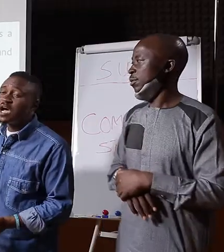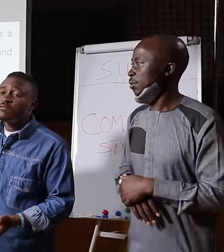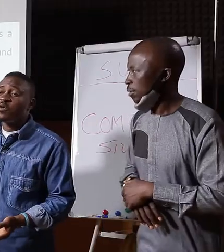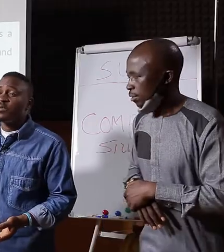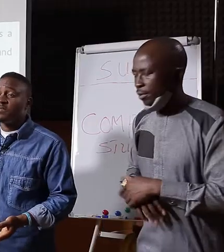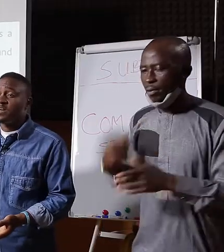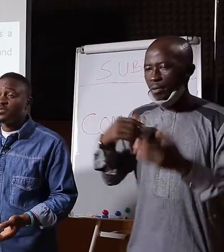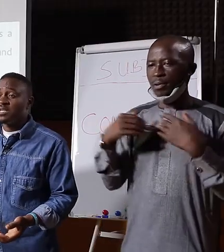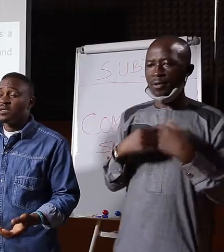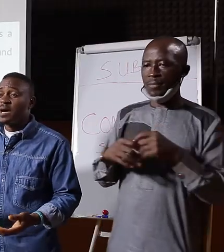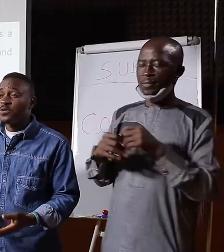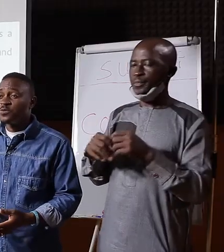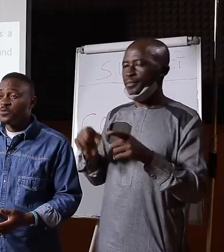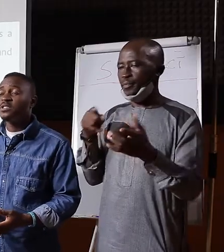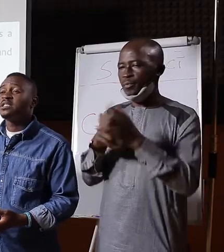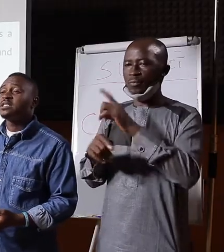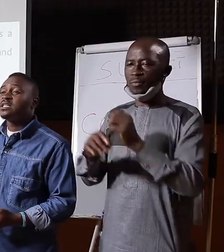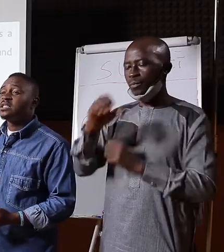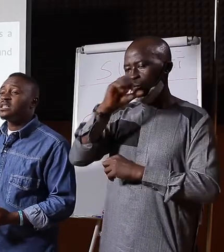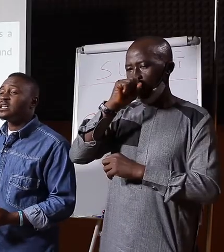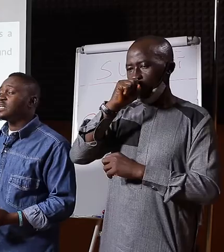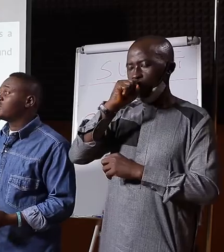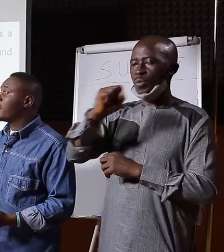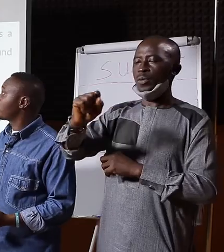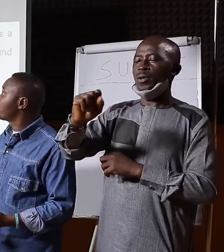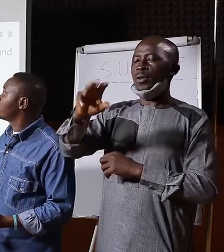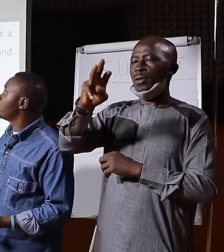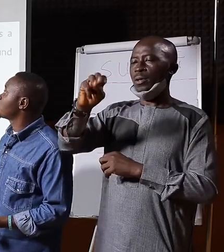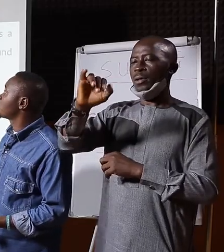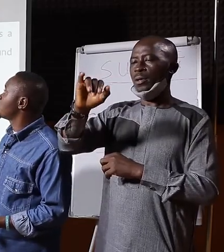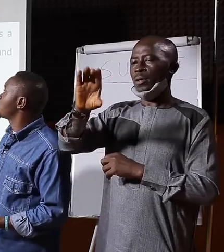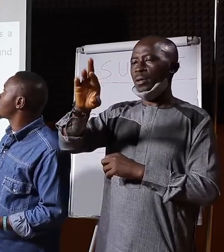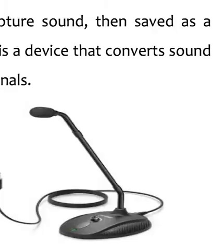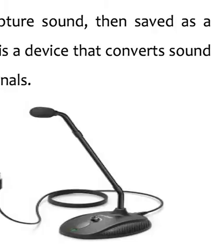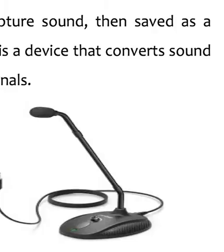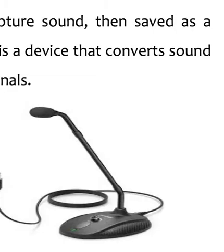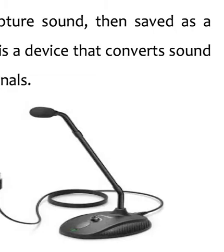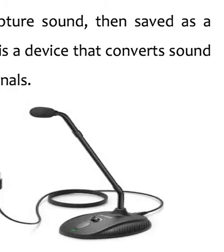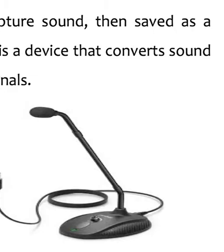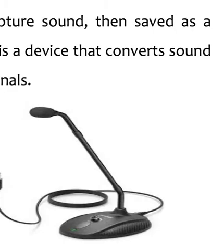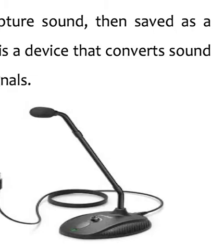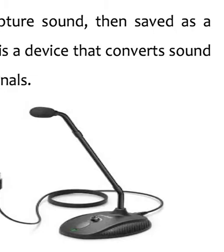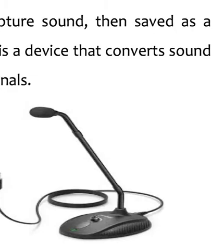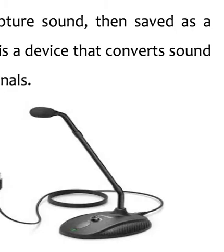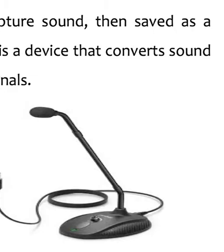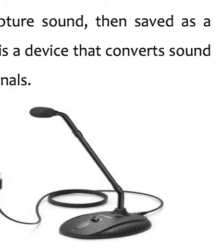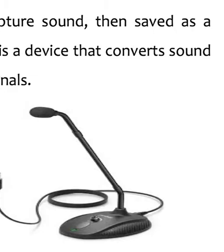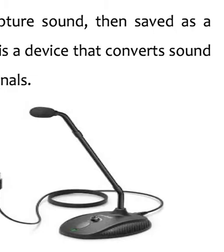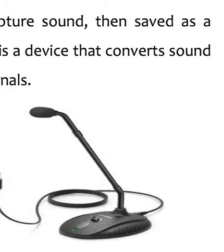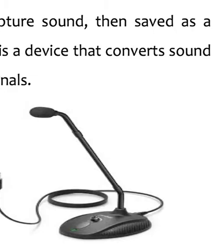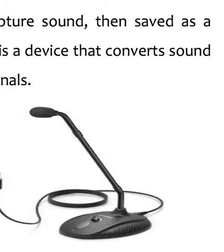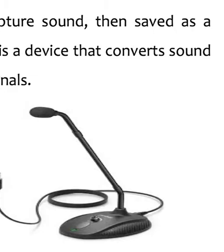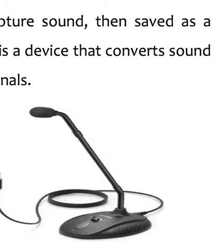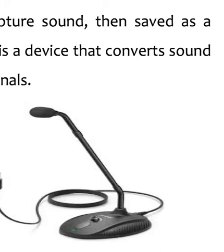We also have what we refer to as the microphone. The microphone is also used to capture sound, then